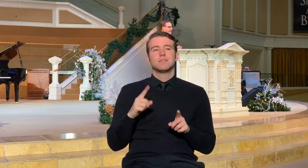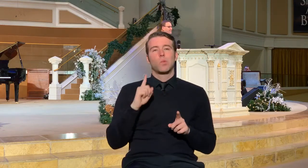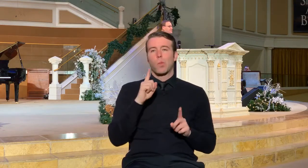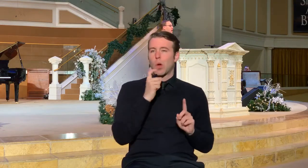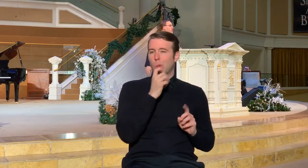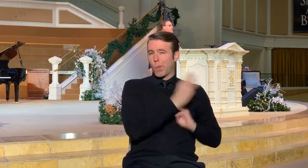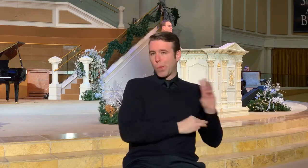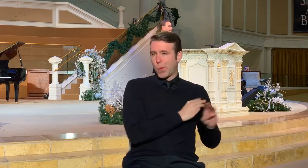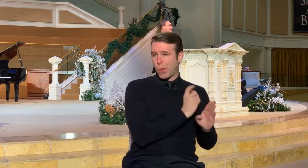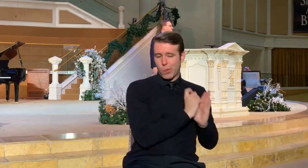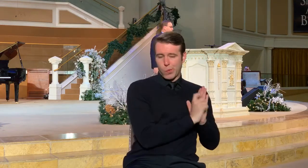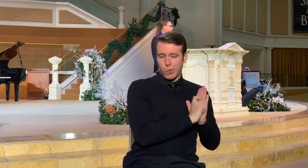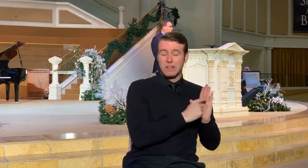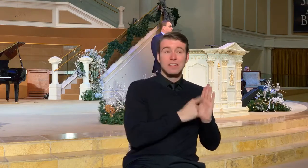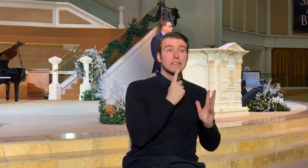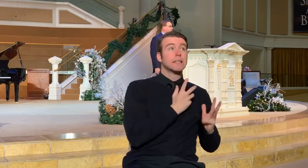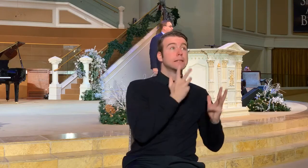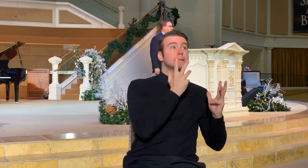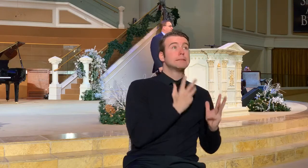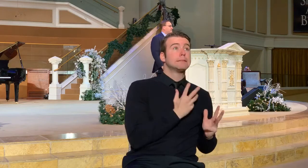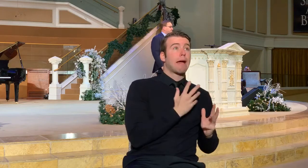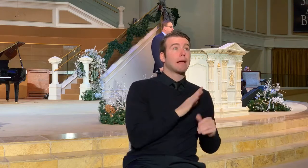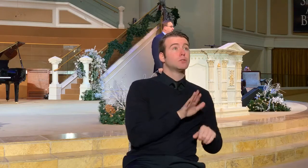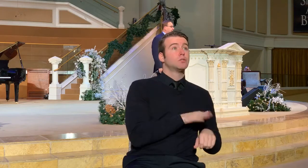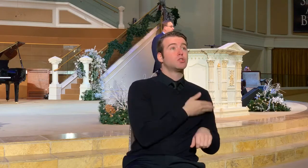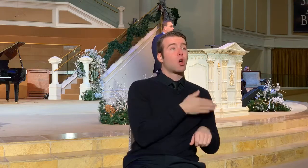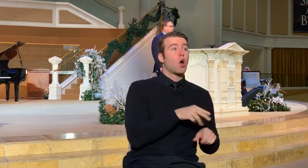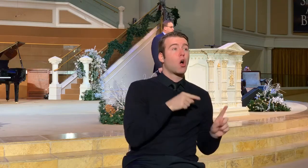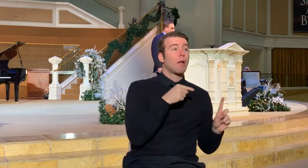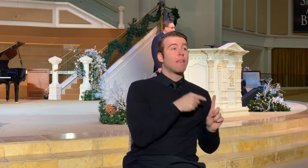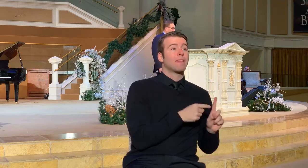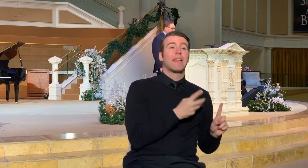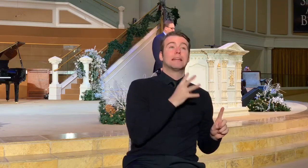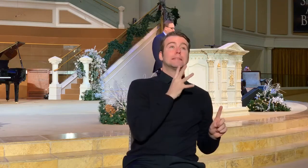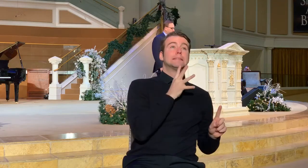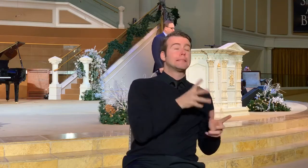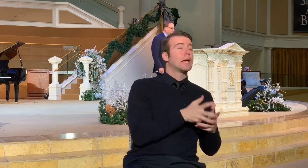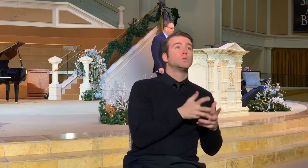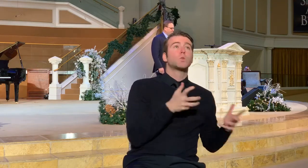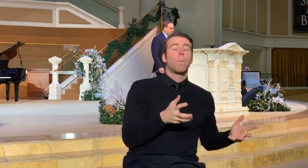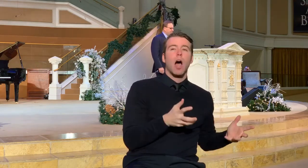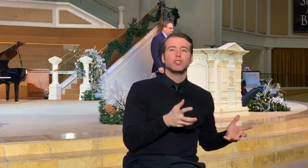songwriter said, sad songs, they say so much.